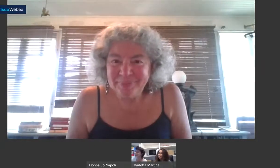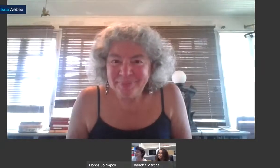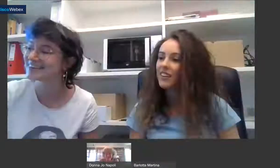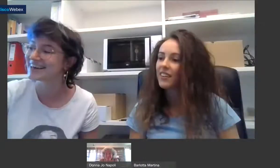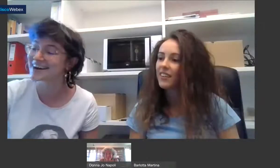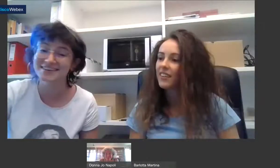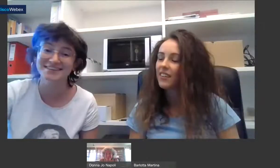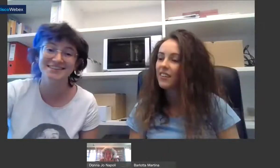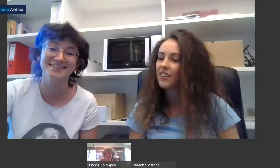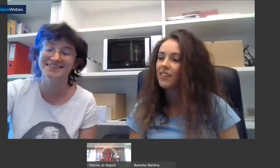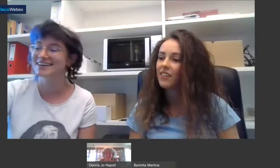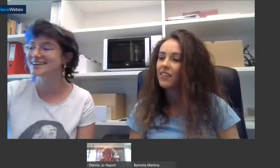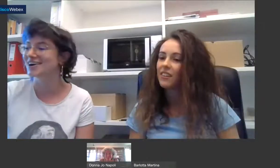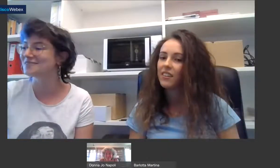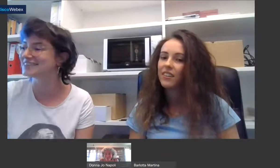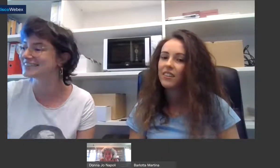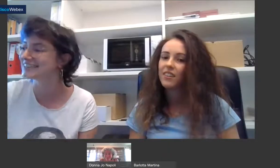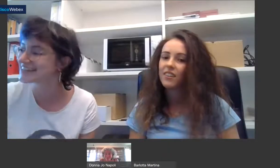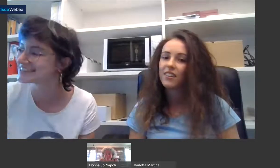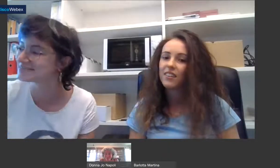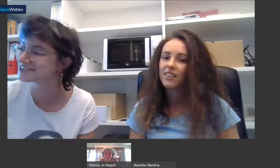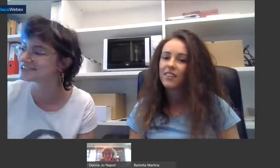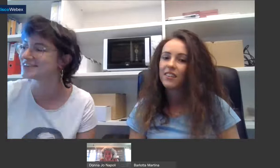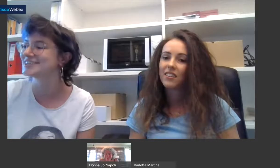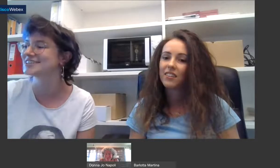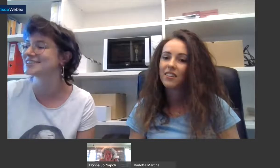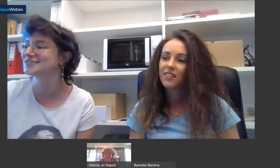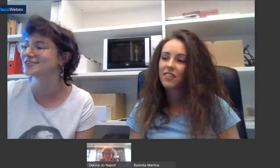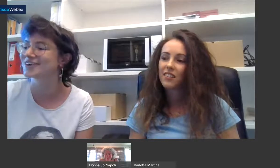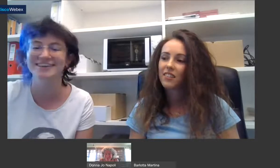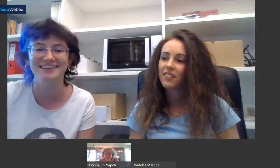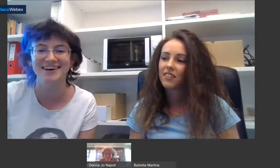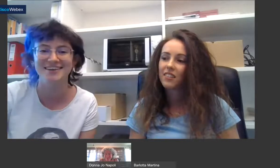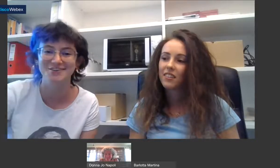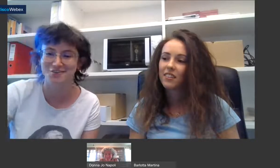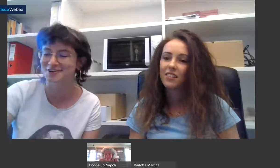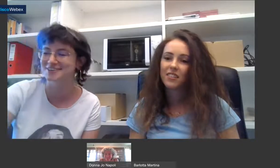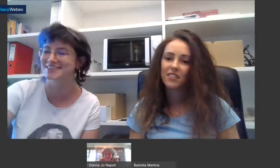David Harrison commenting, nice demonstration of torque and other forces.